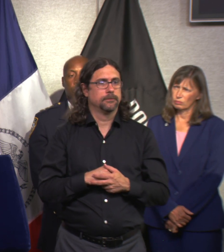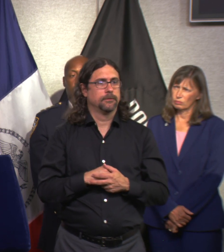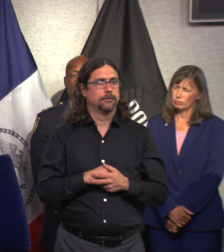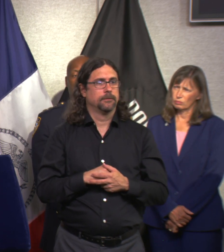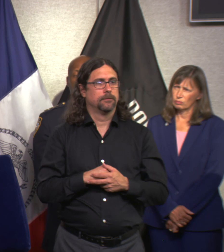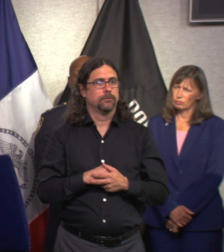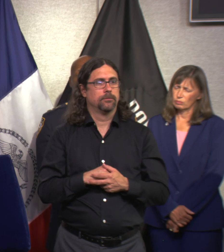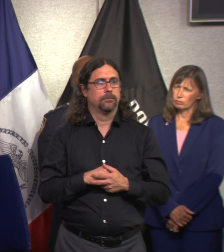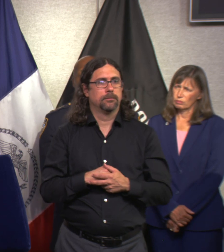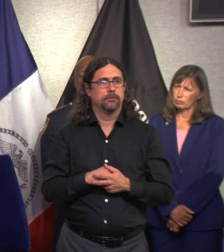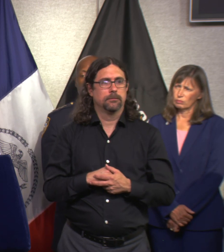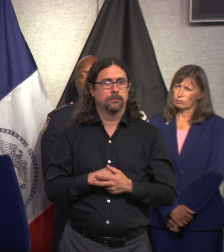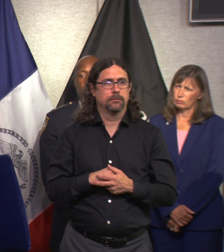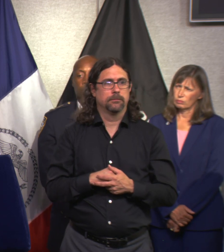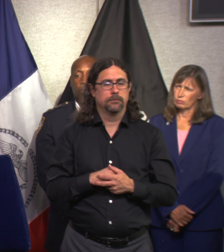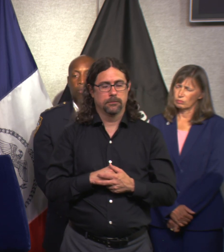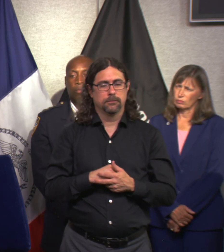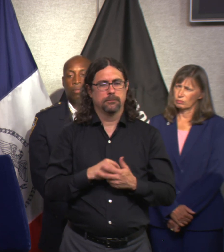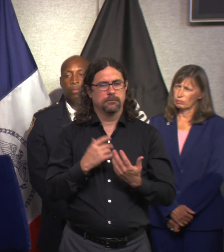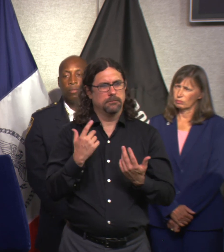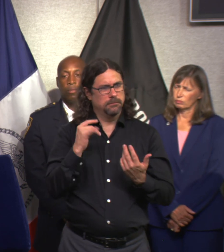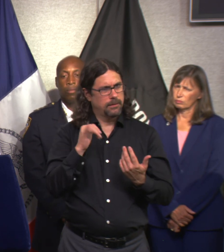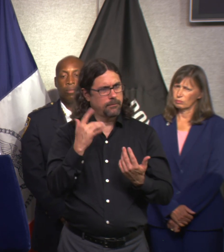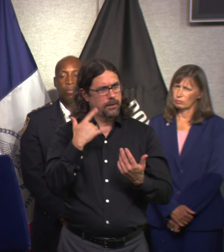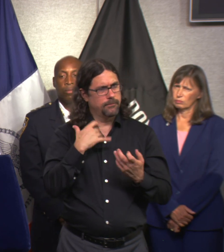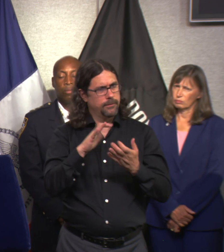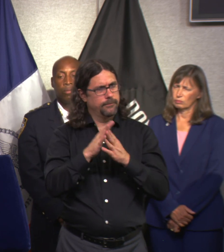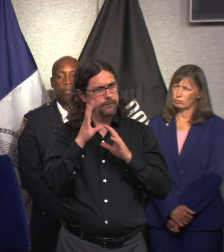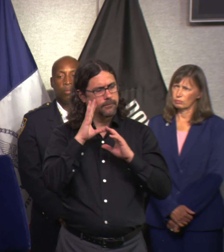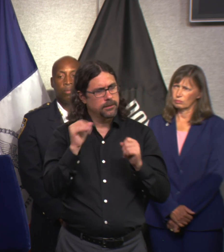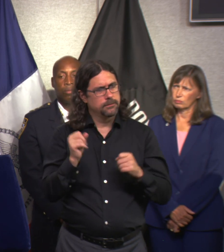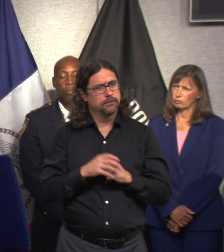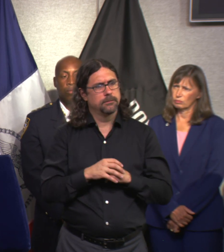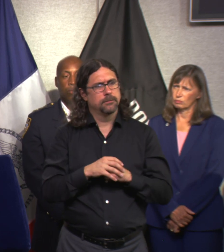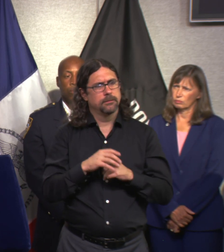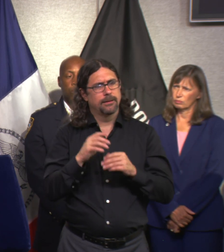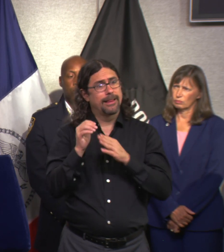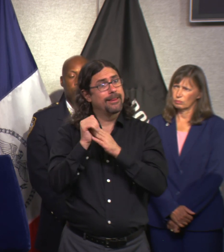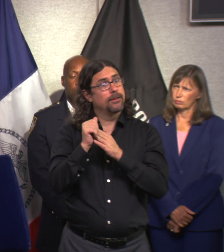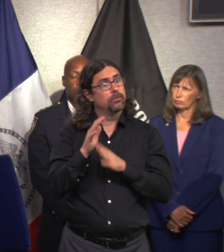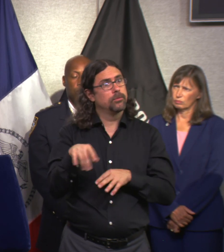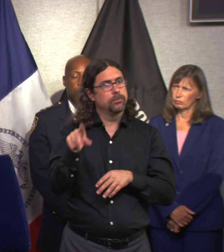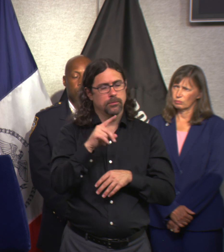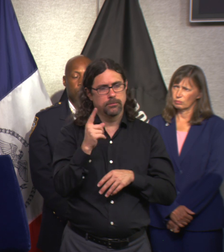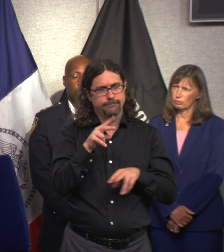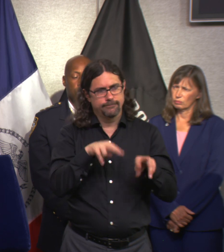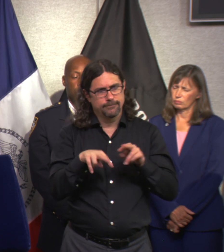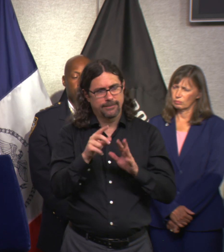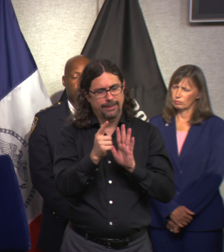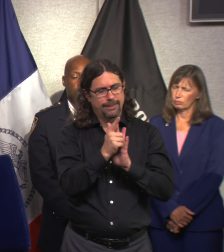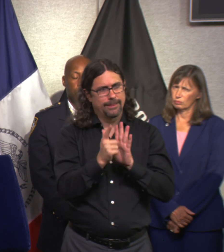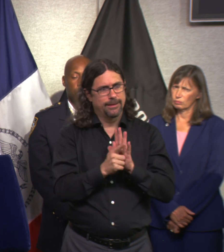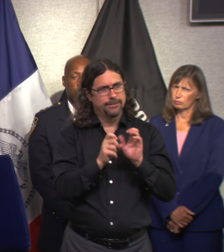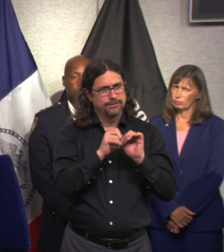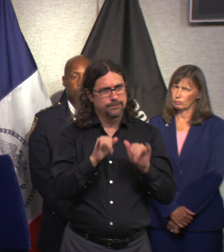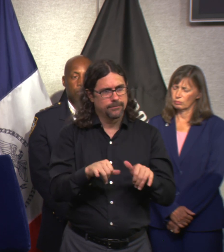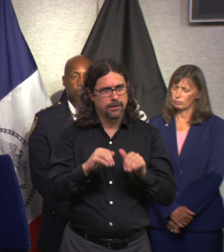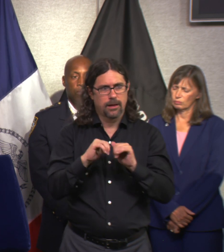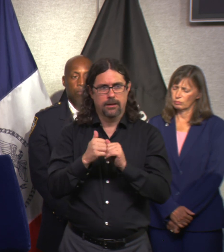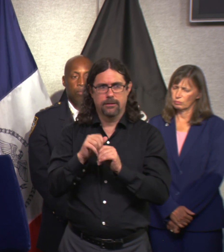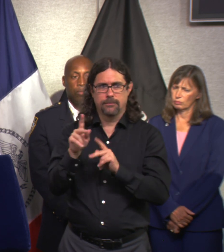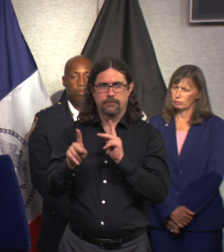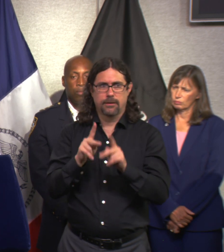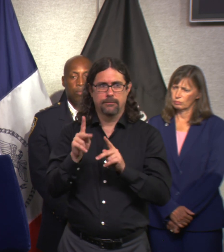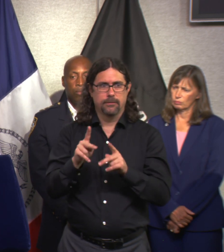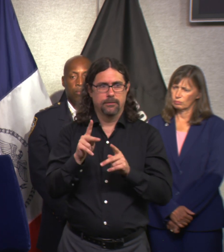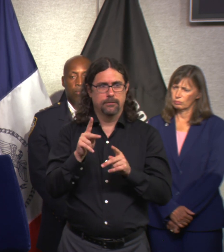what matters for making our institutions work for people, and not because of political gain or because